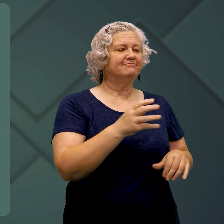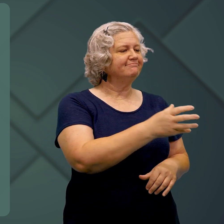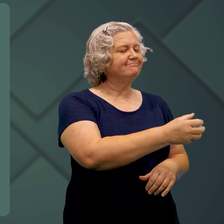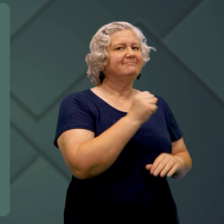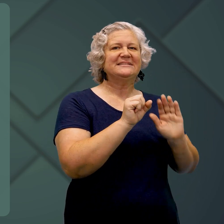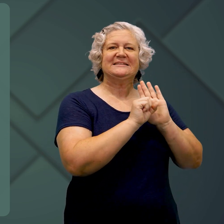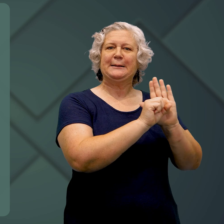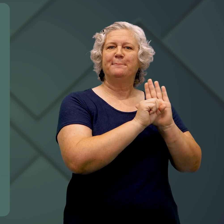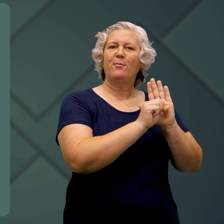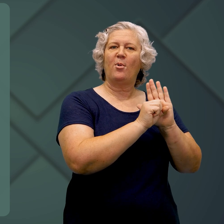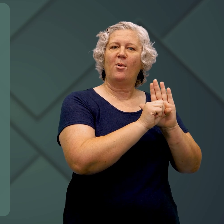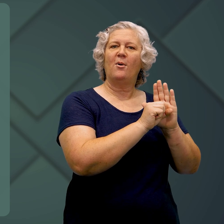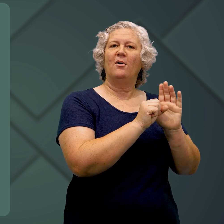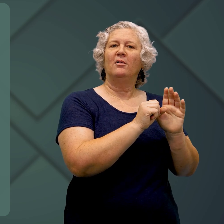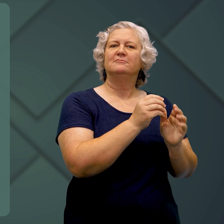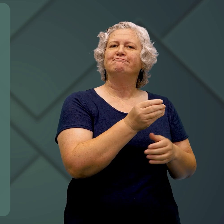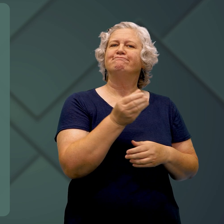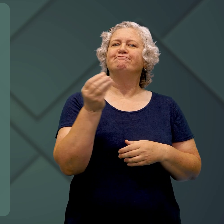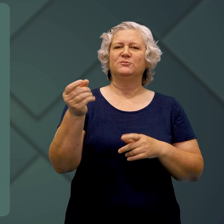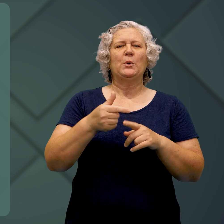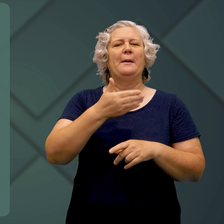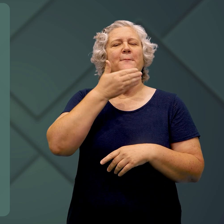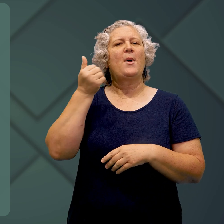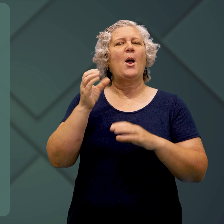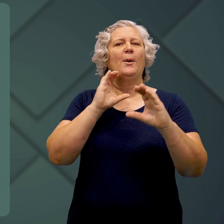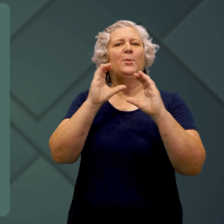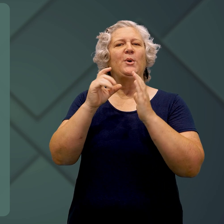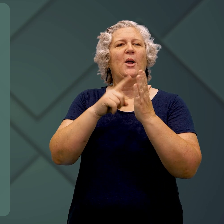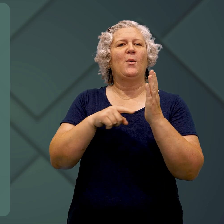for a symbol to better communicate their need.